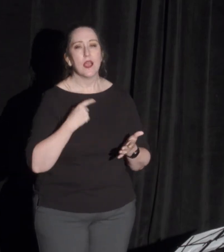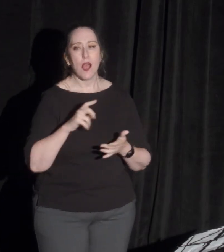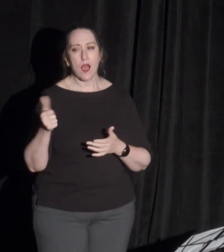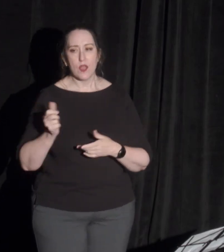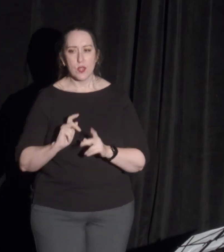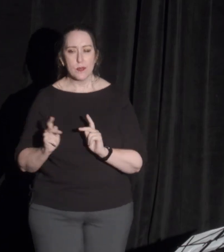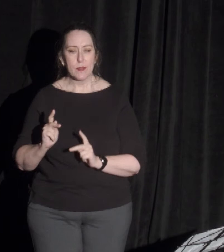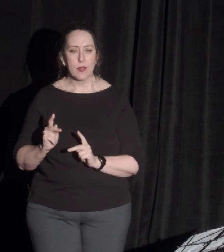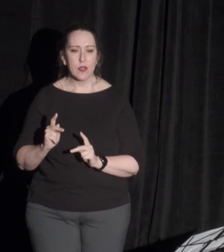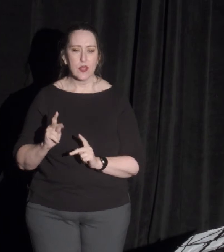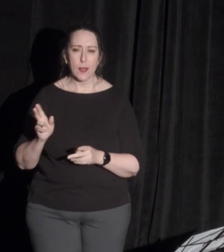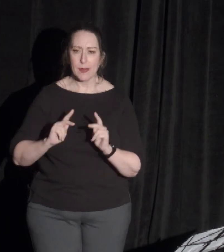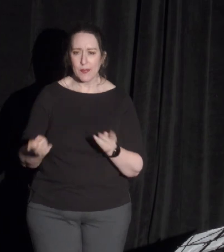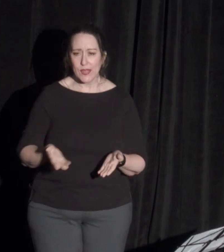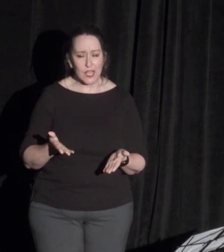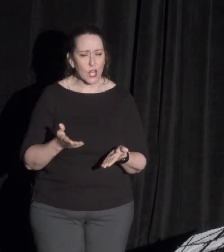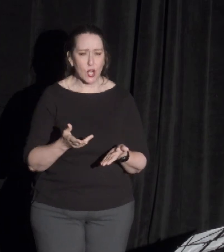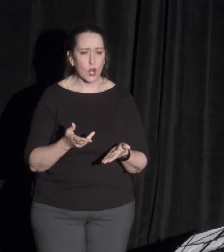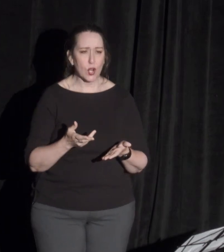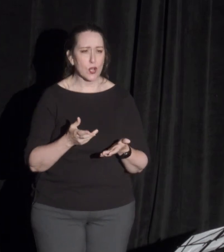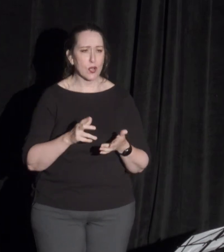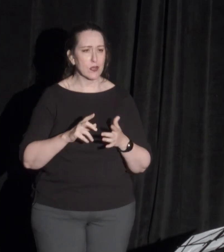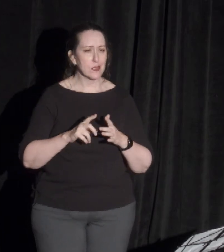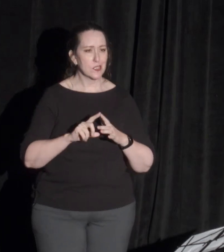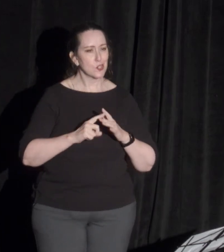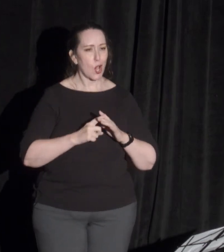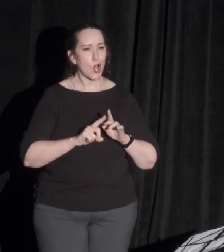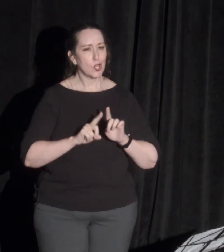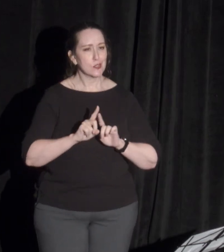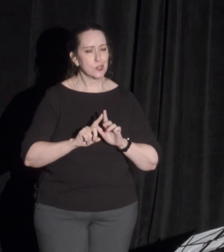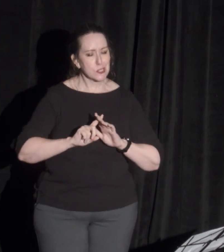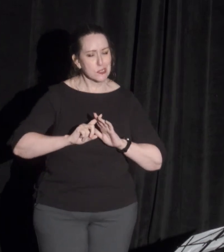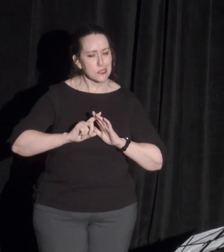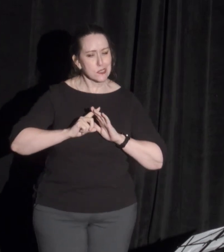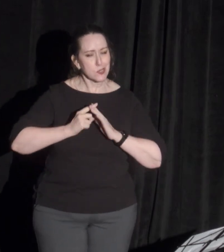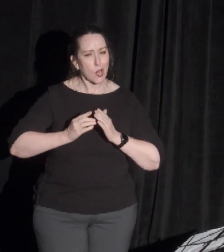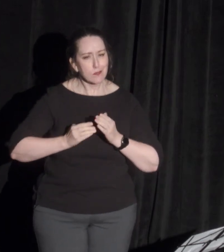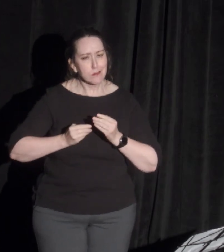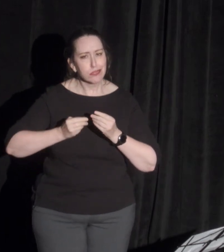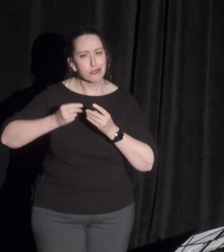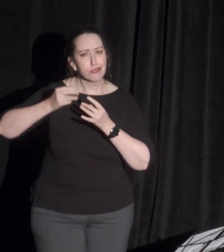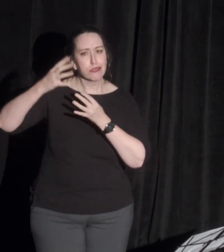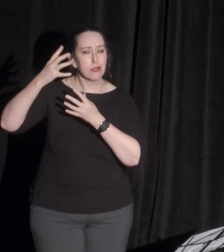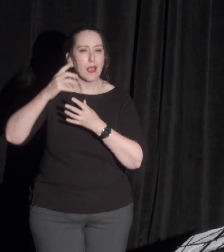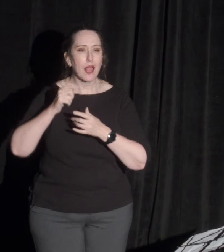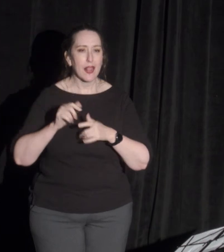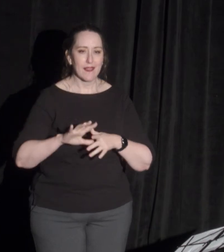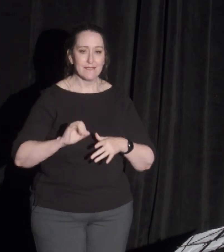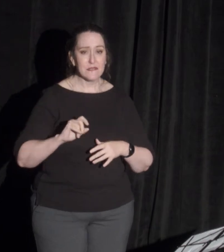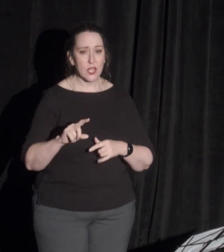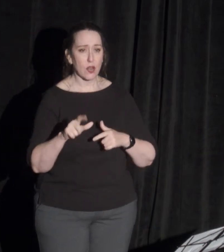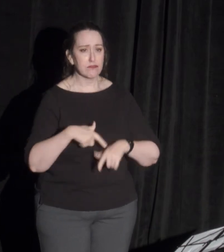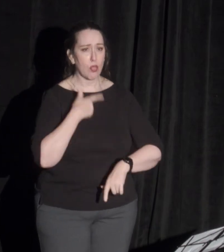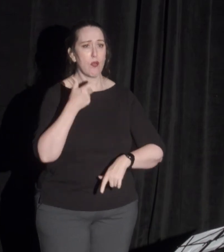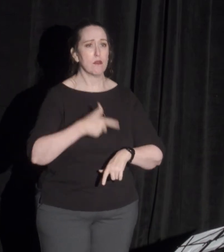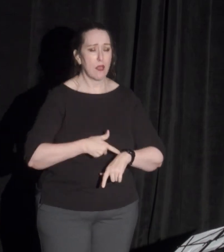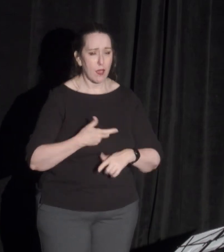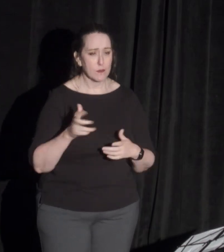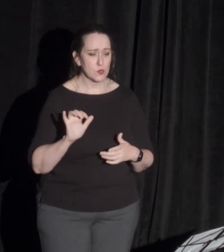and there are people in here whose stars were only just rising, and people who'd been in the field for a long, long time. And he collected